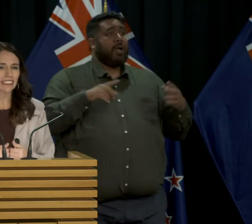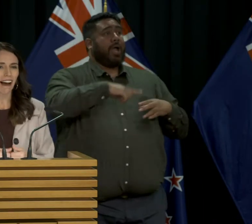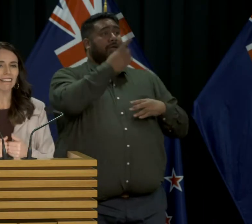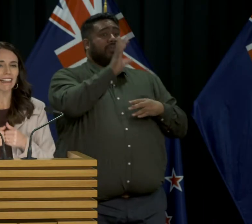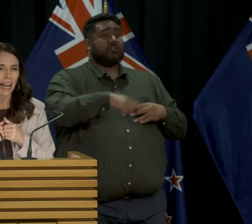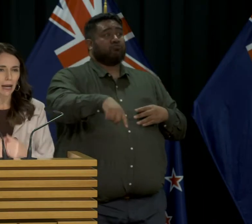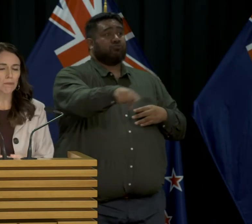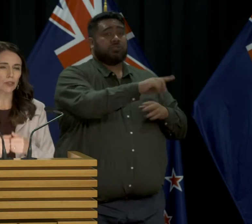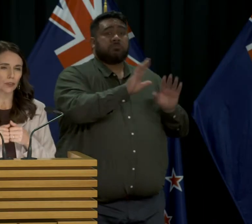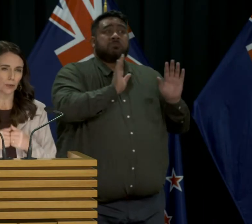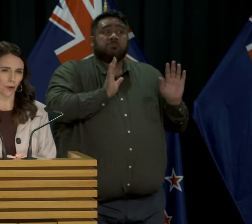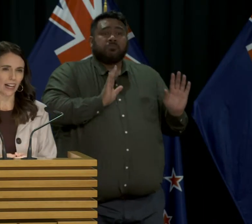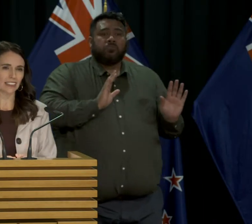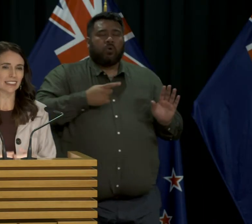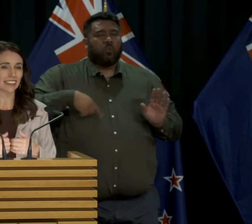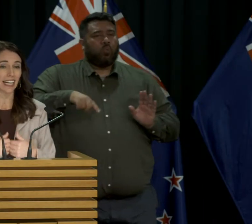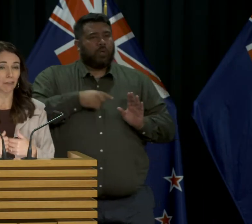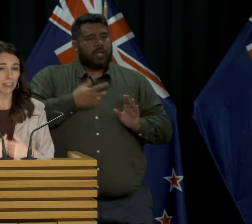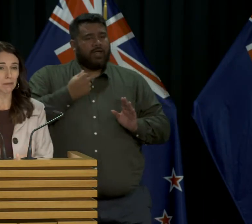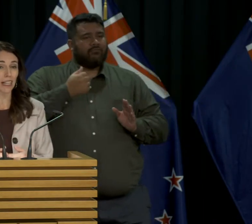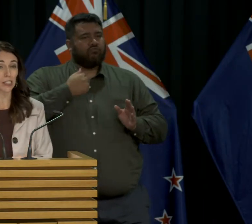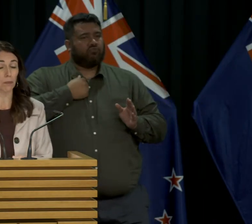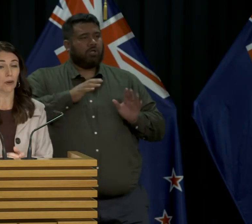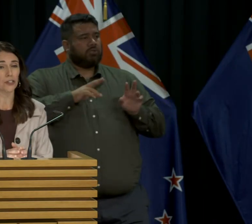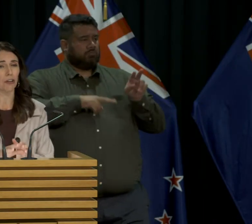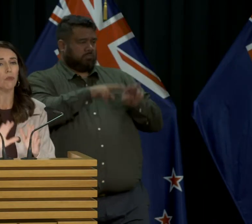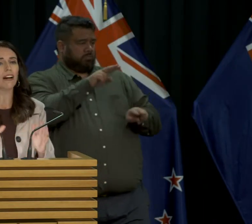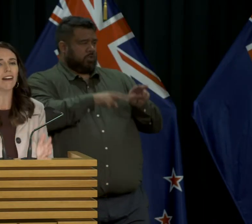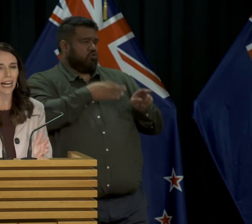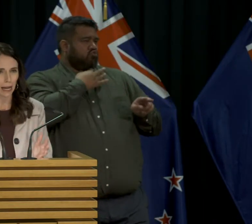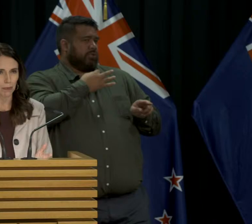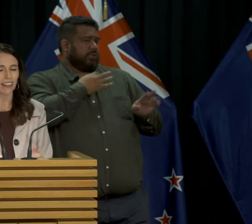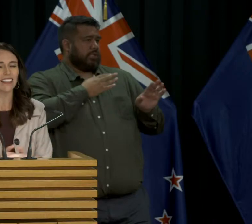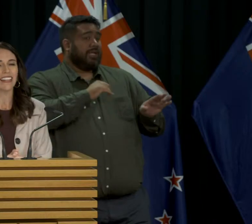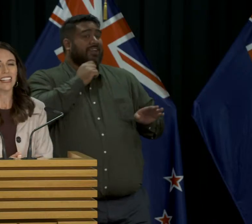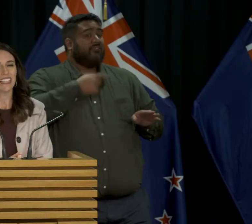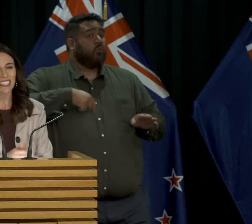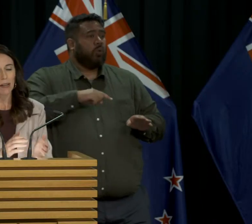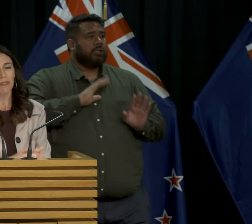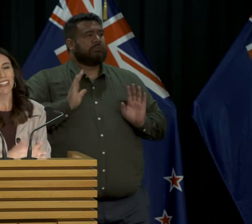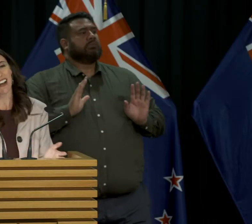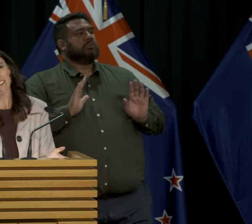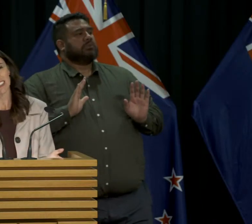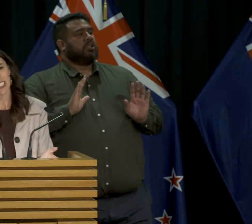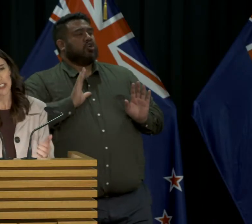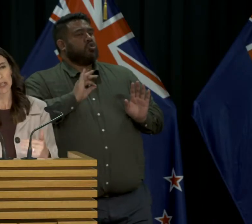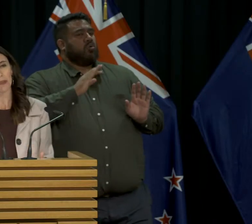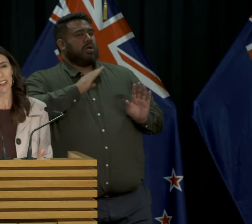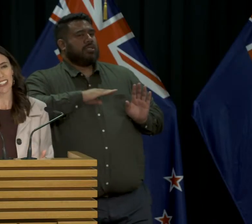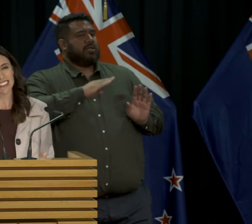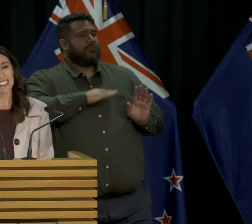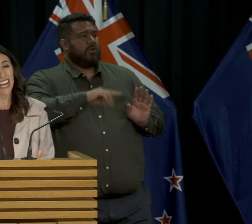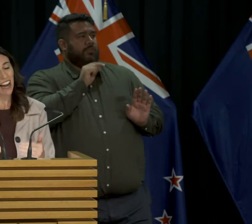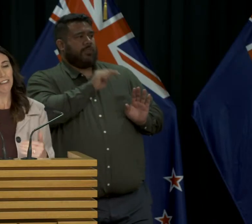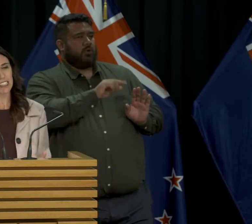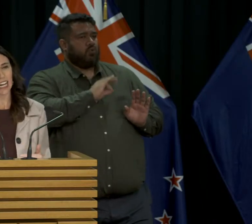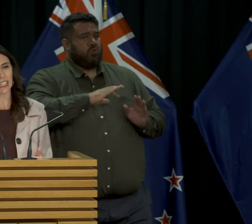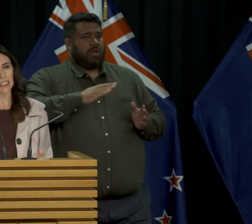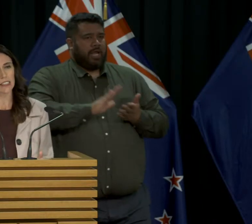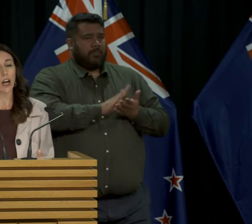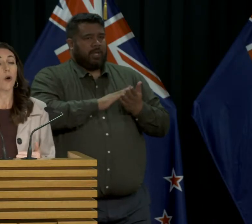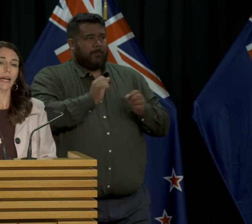we maintain the absolute right to take a risk-based approach. And if we're unhappy that something they've done jeopardises